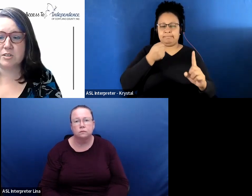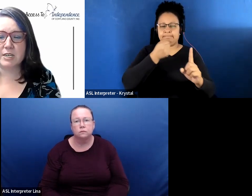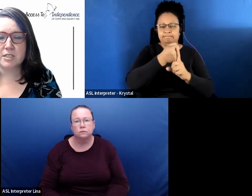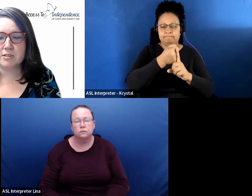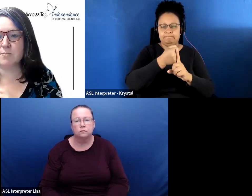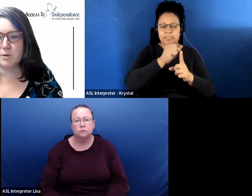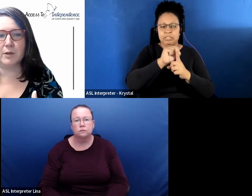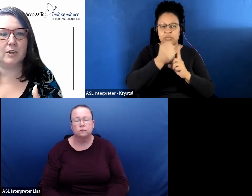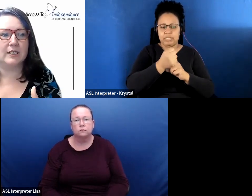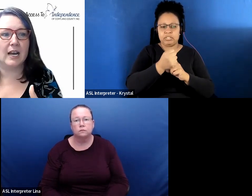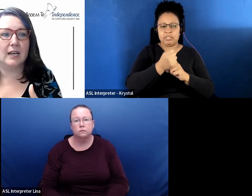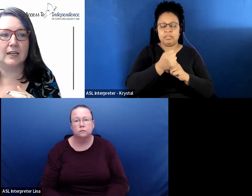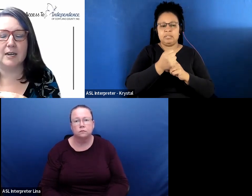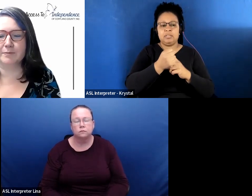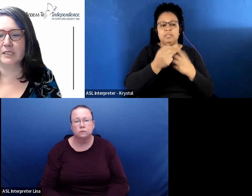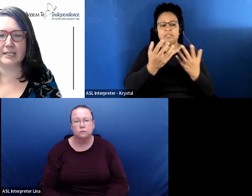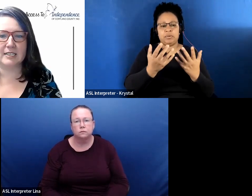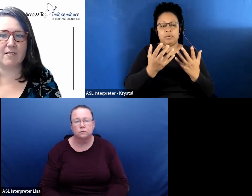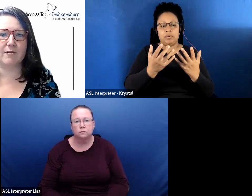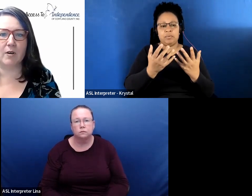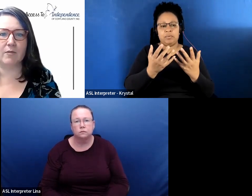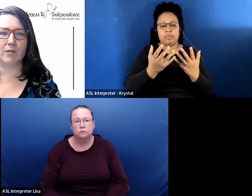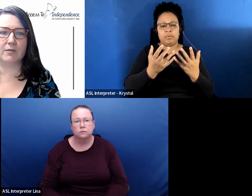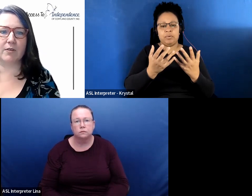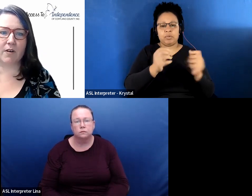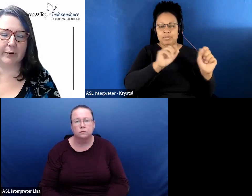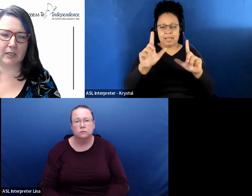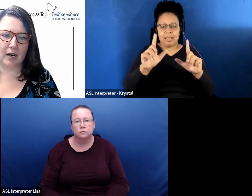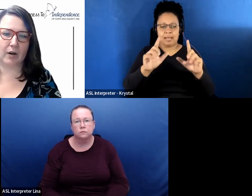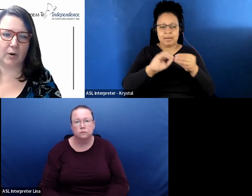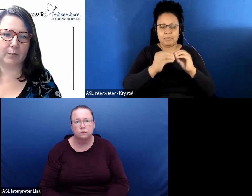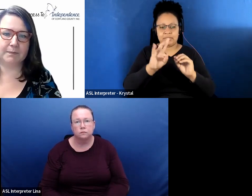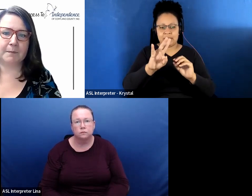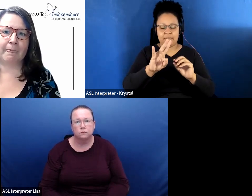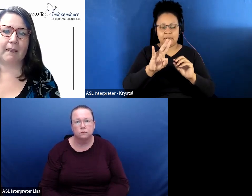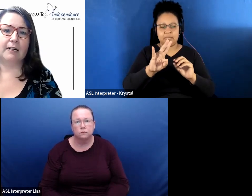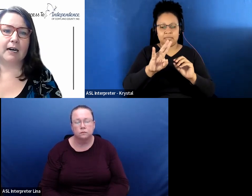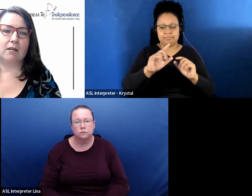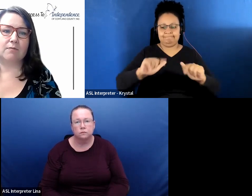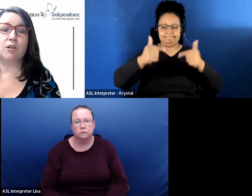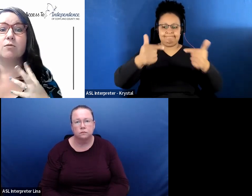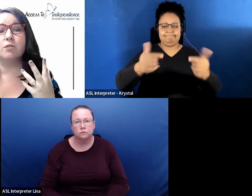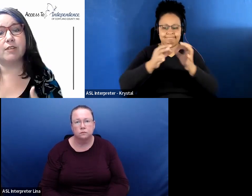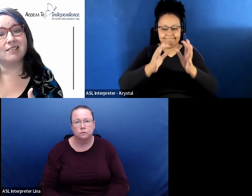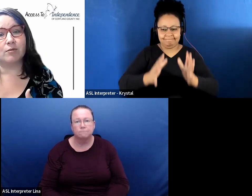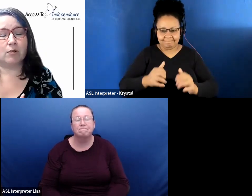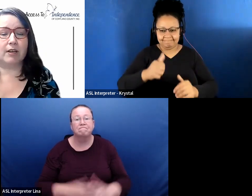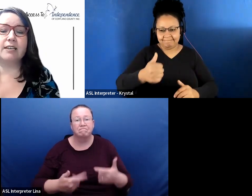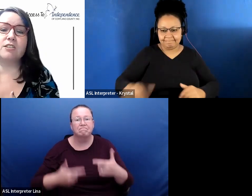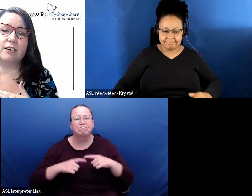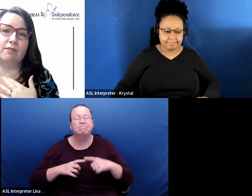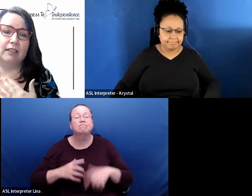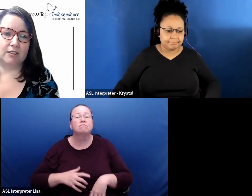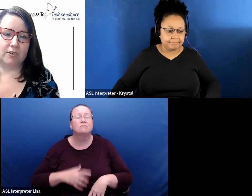the situation. So we're currently on slide 7 for those of you following along at home. So things